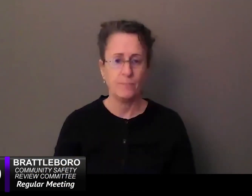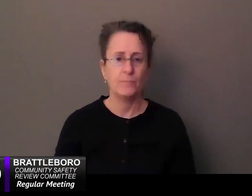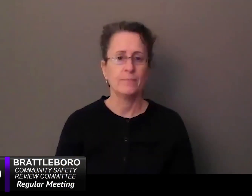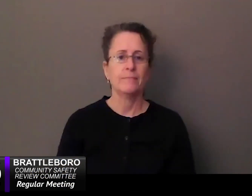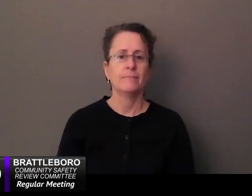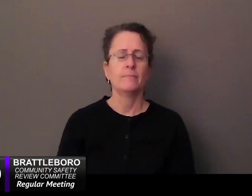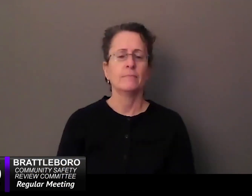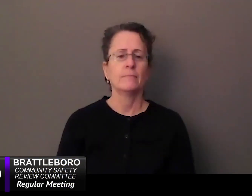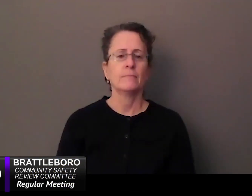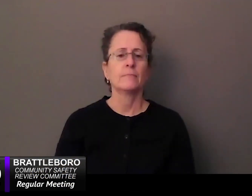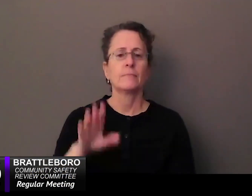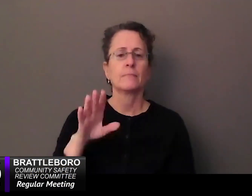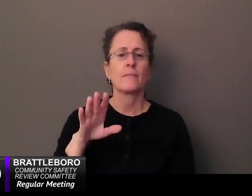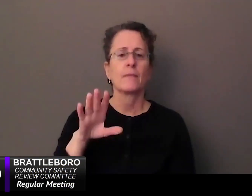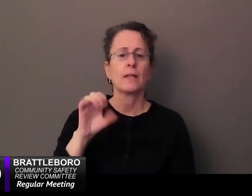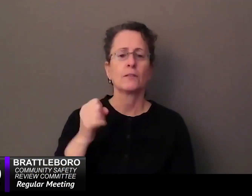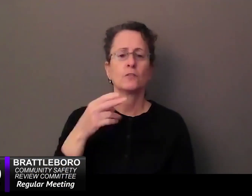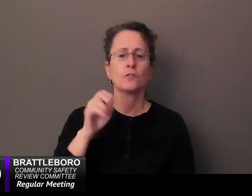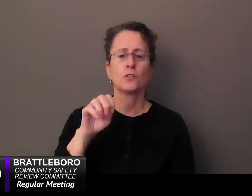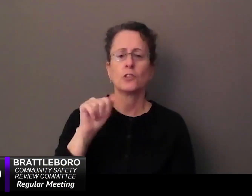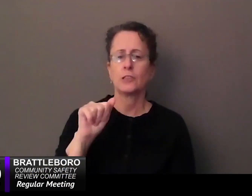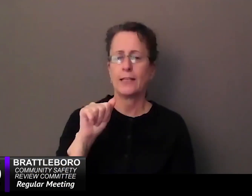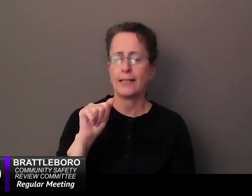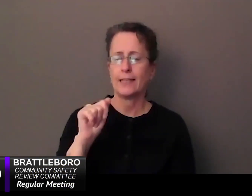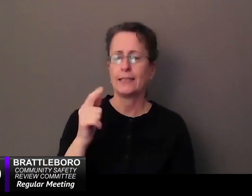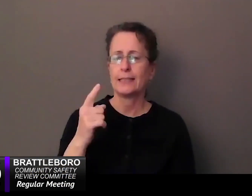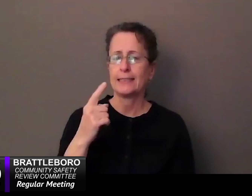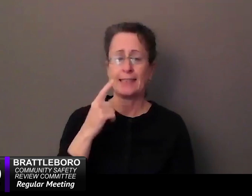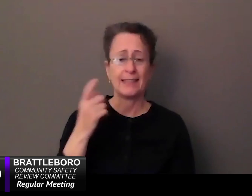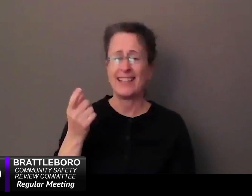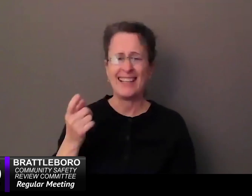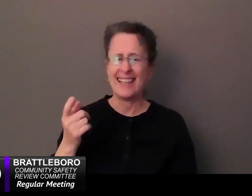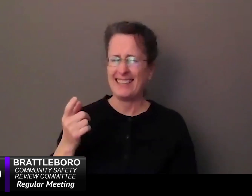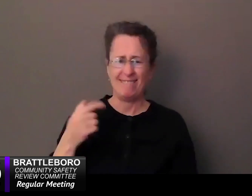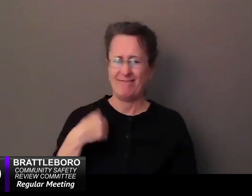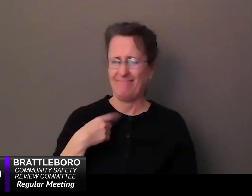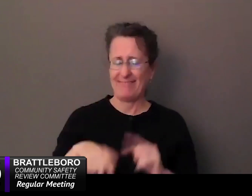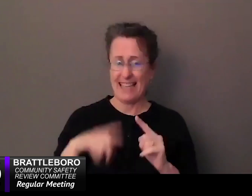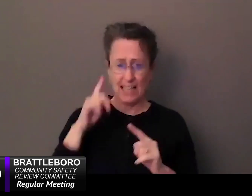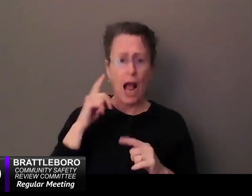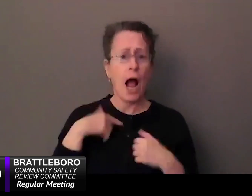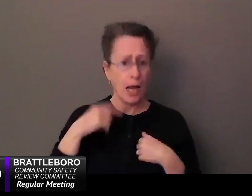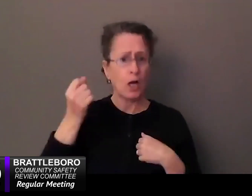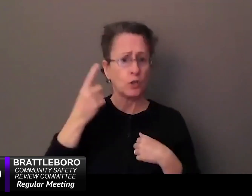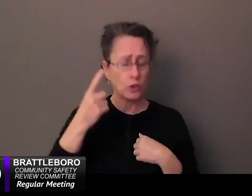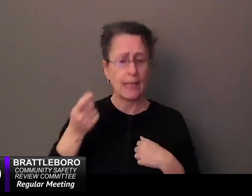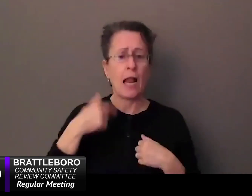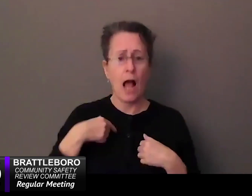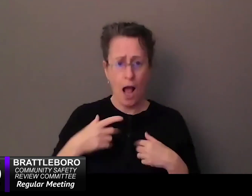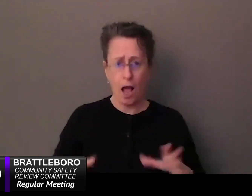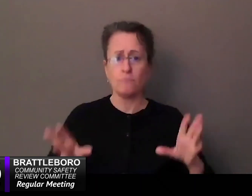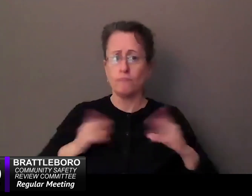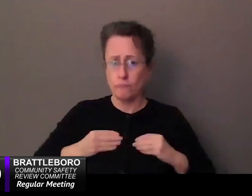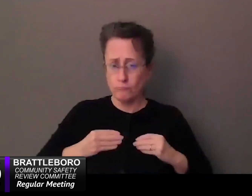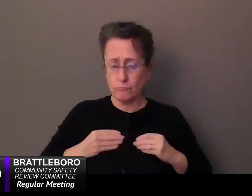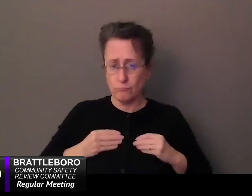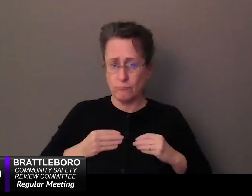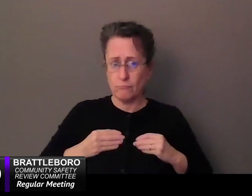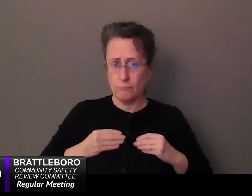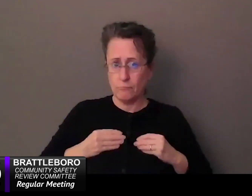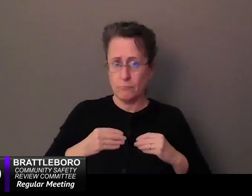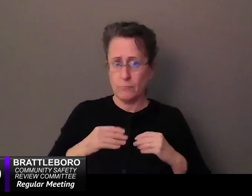Can you, I'm not sure if we can really hear you. I heard you say, I'm okay with that. I Can want you to hear now?